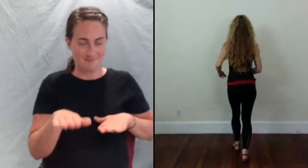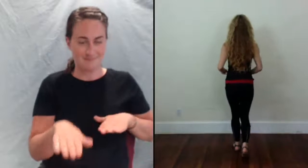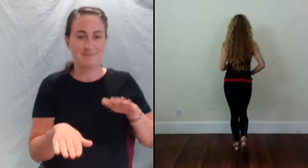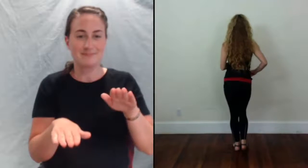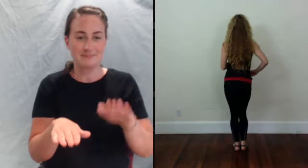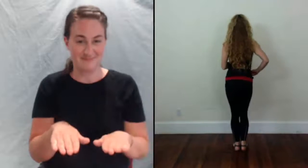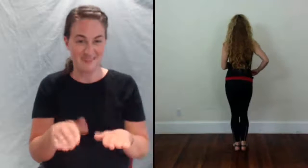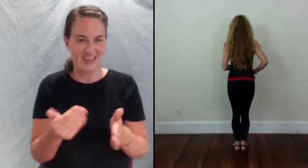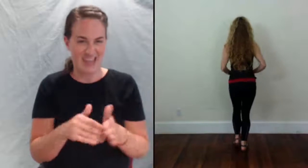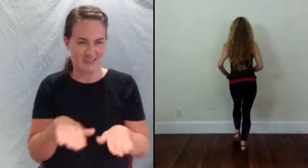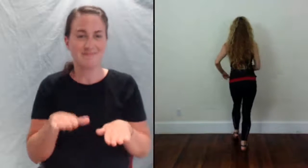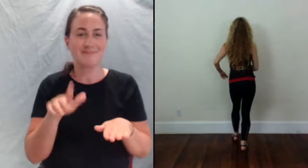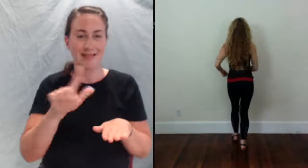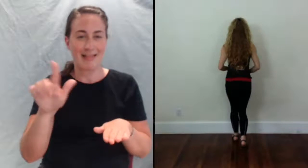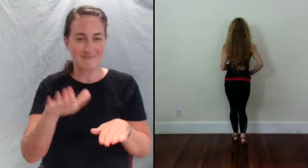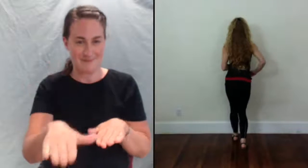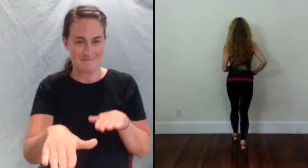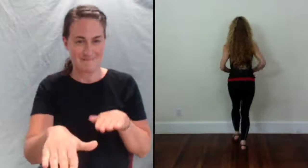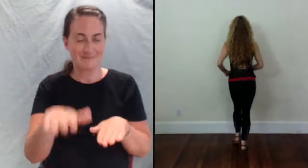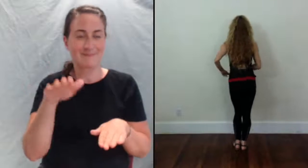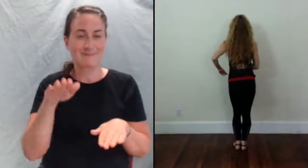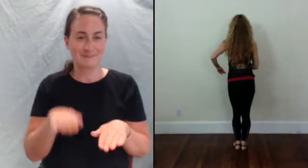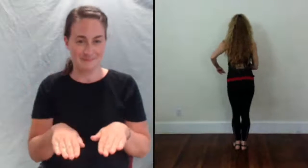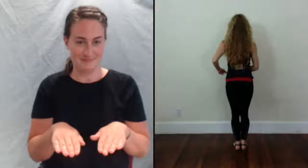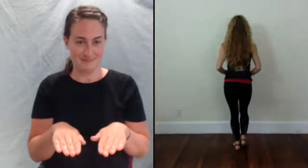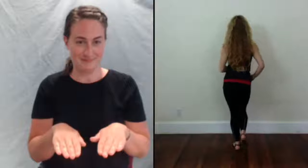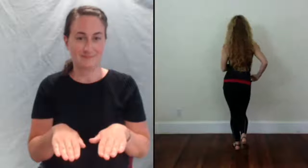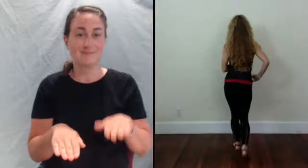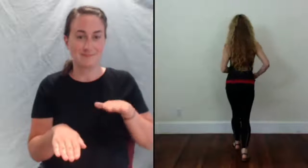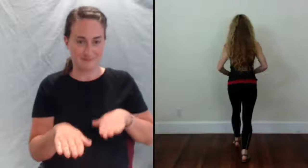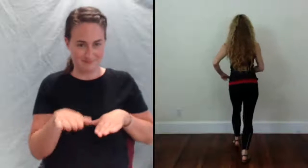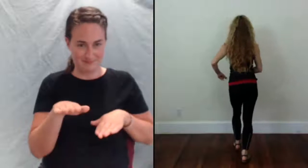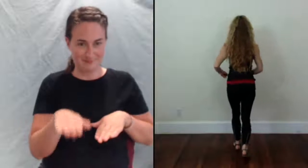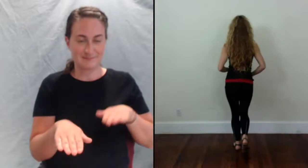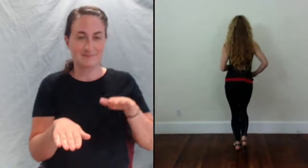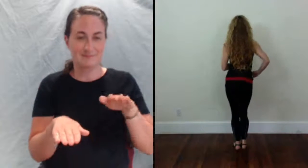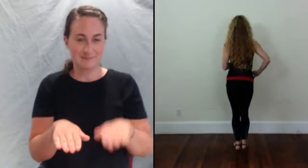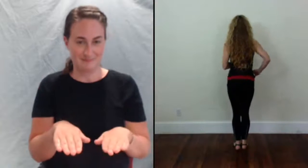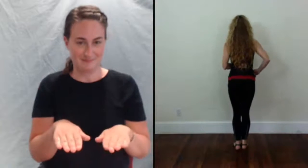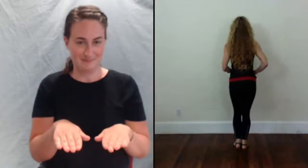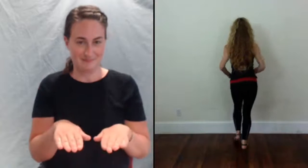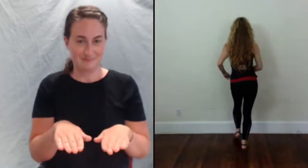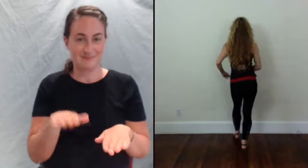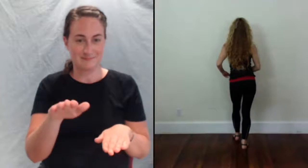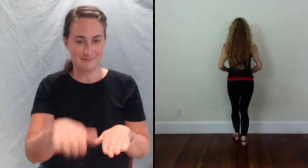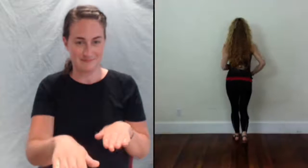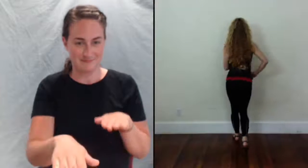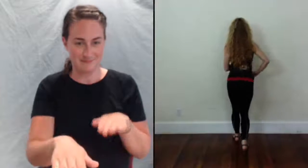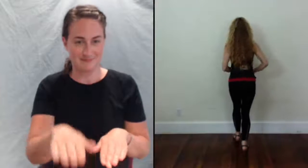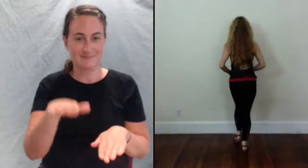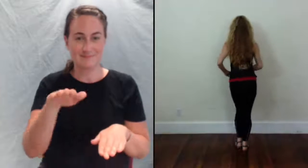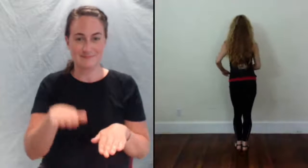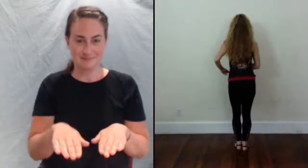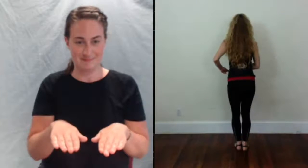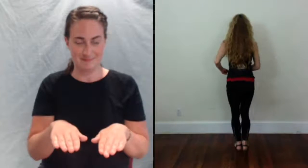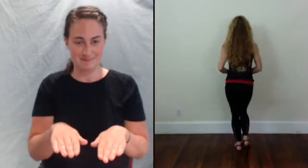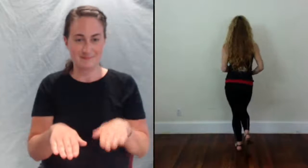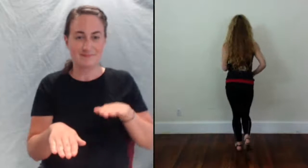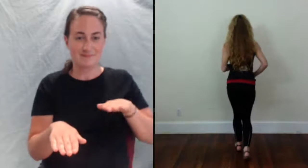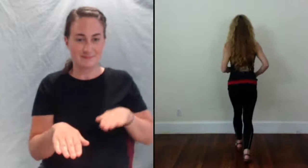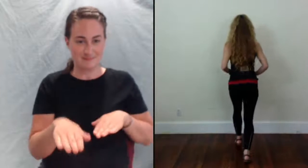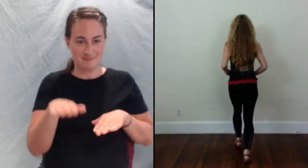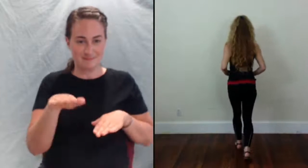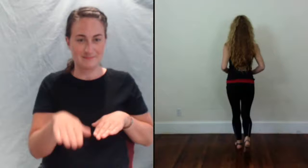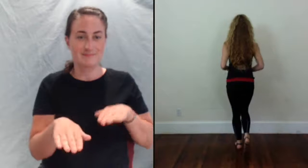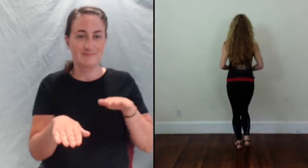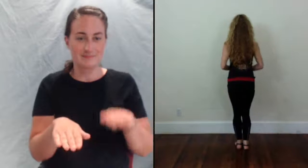back. Again. Left, front, right, back. Left, front,